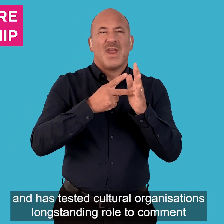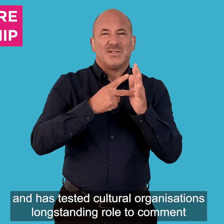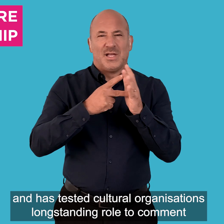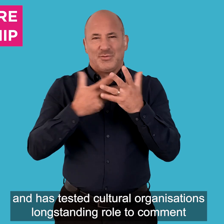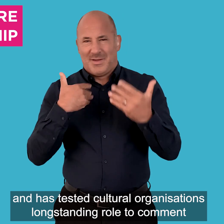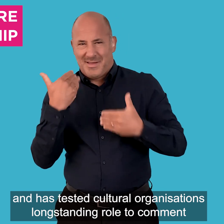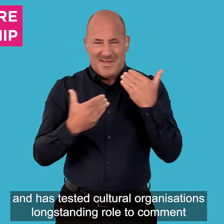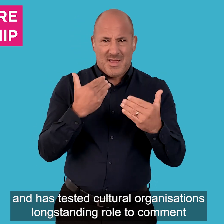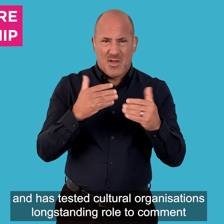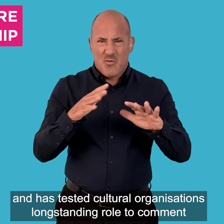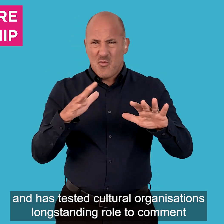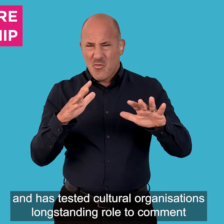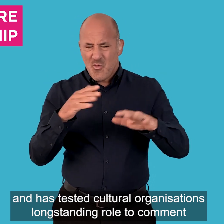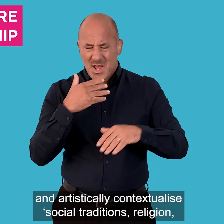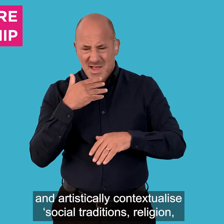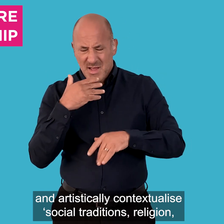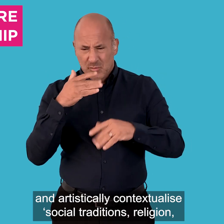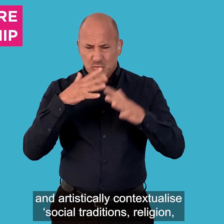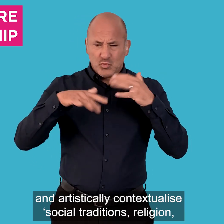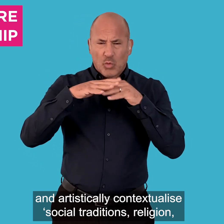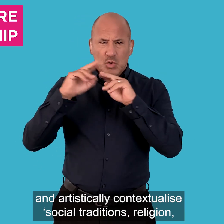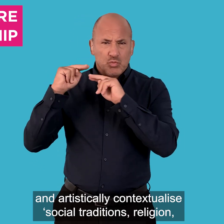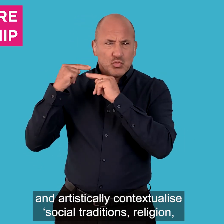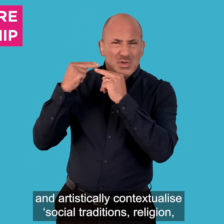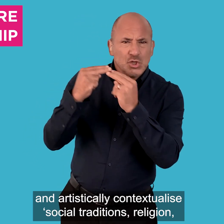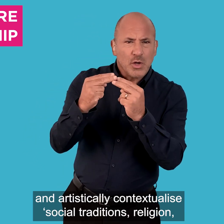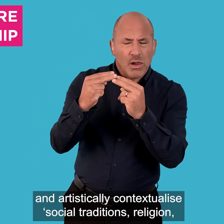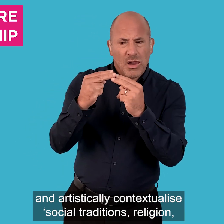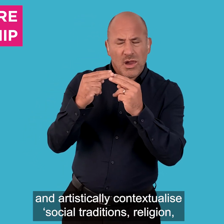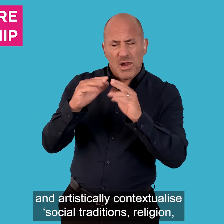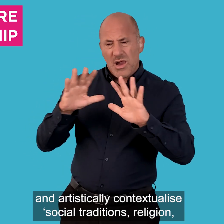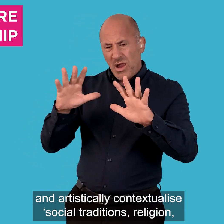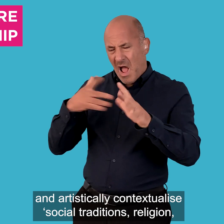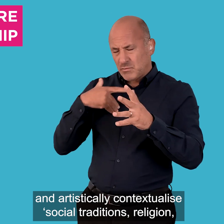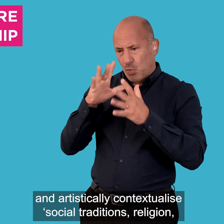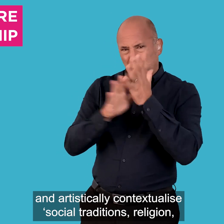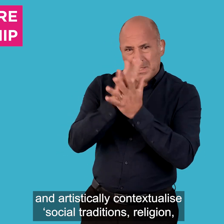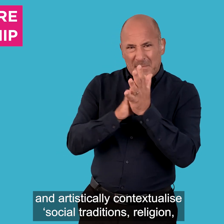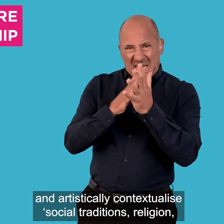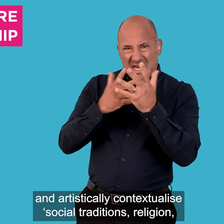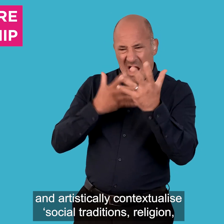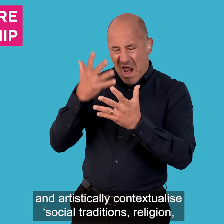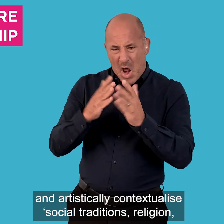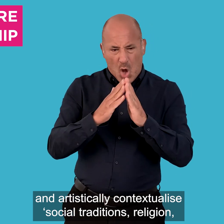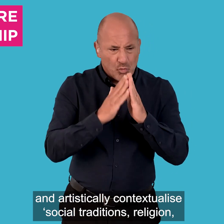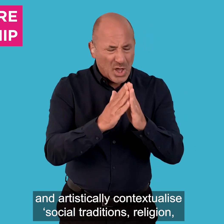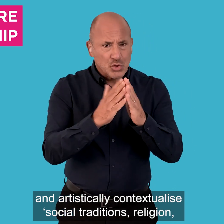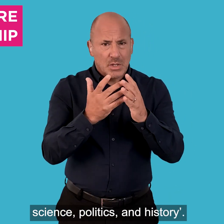long-standing role to comment and artistically contextualise social traditions,